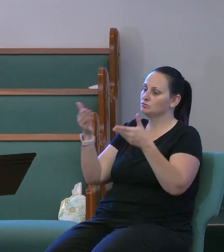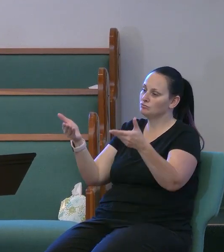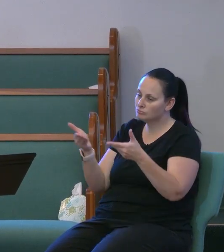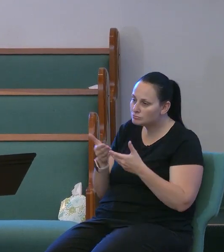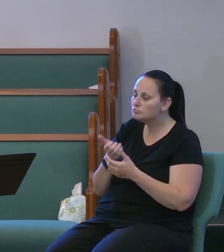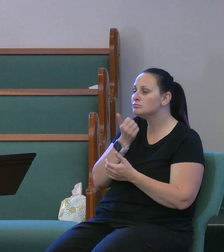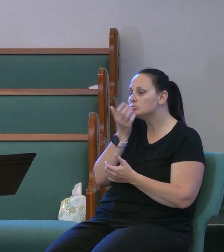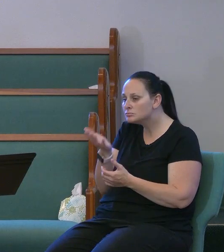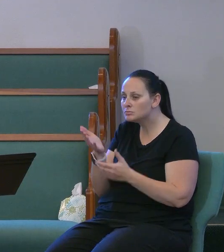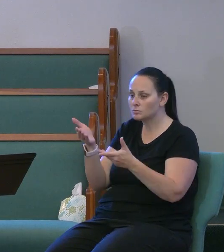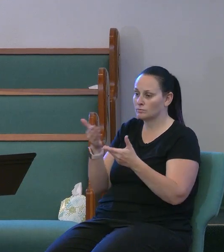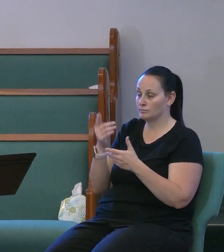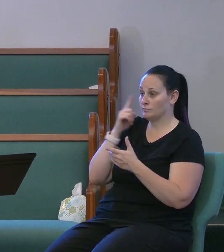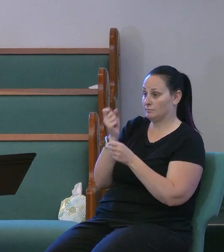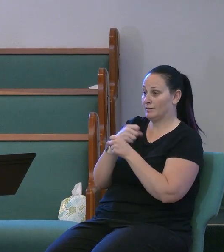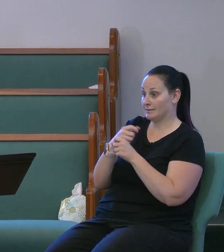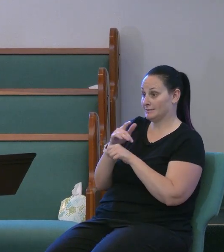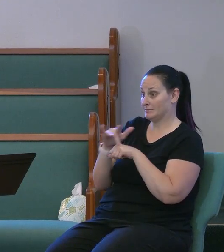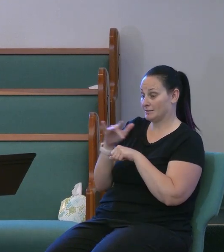make space for the stranger.